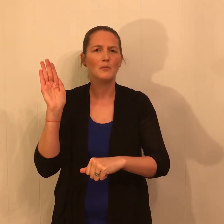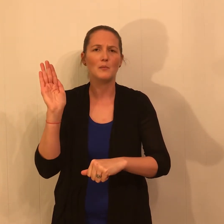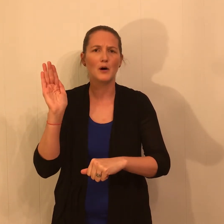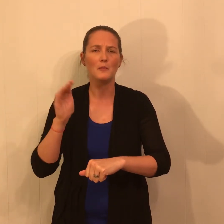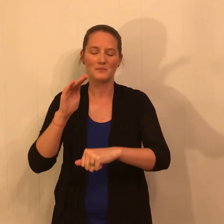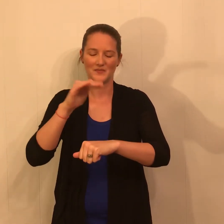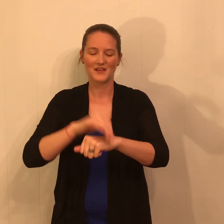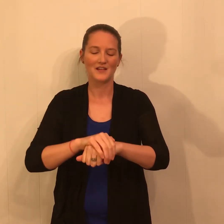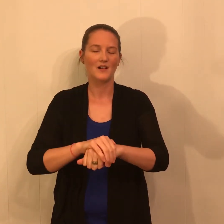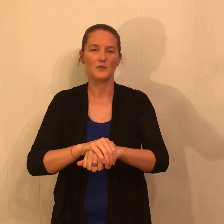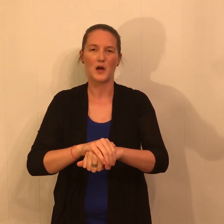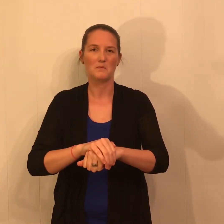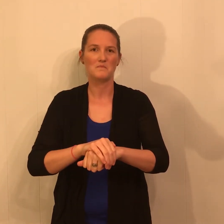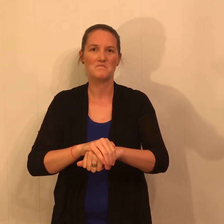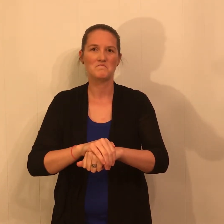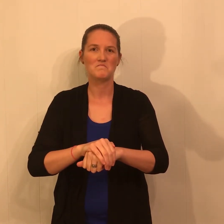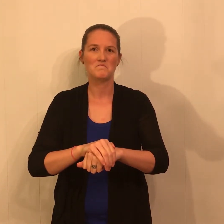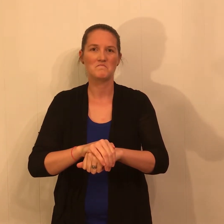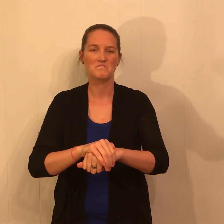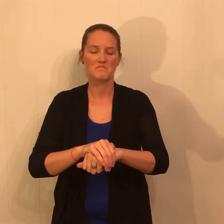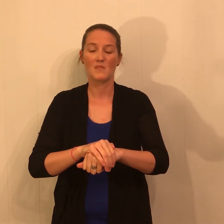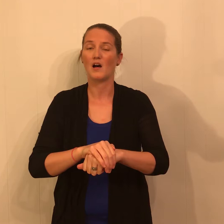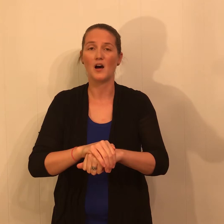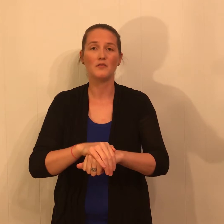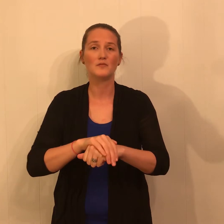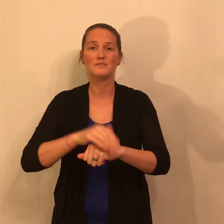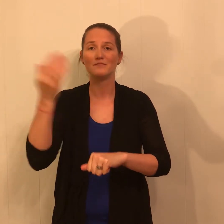bit palm on top. Off.